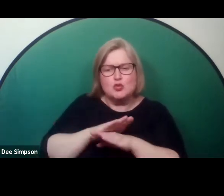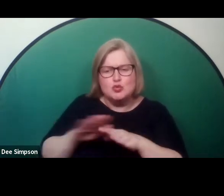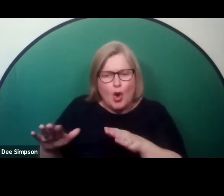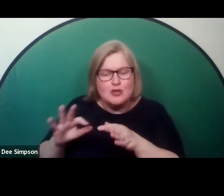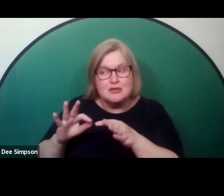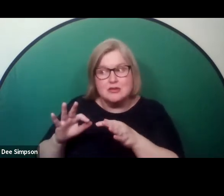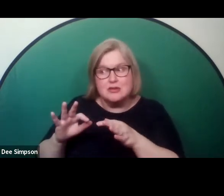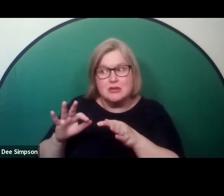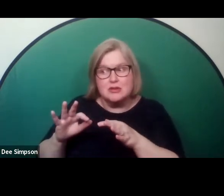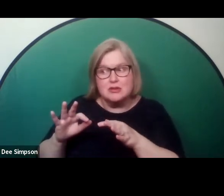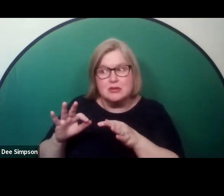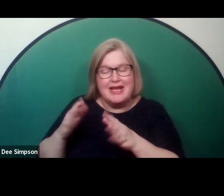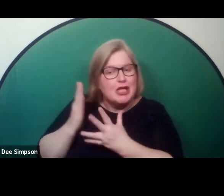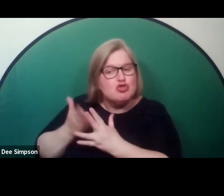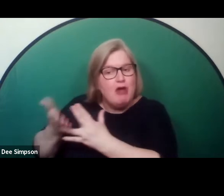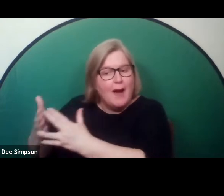unstable.